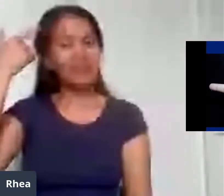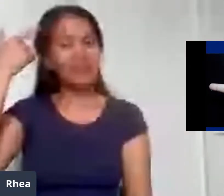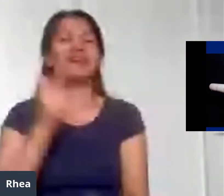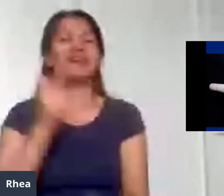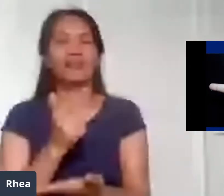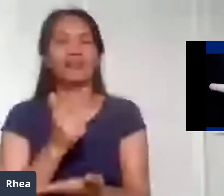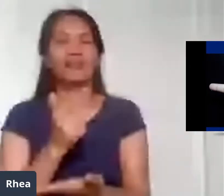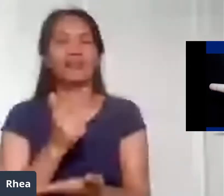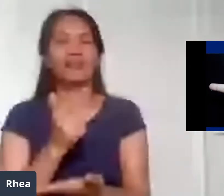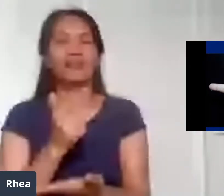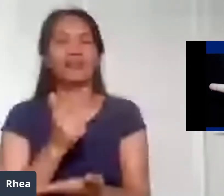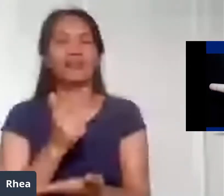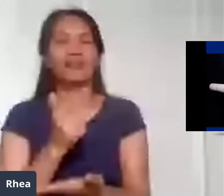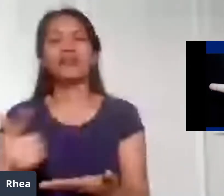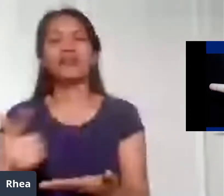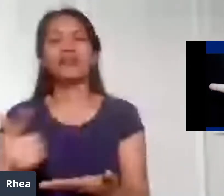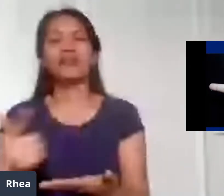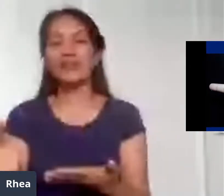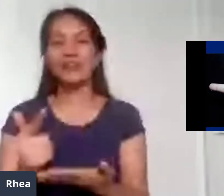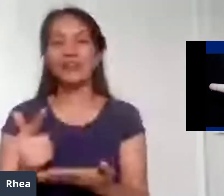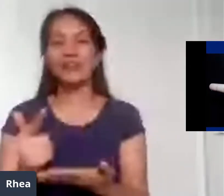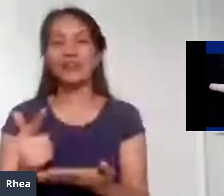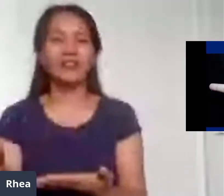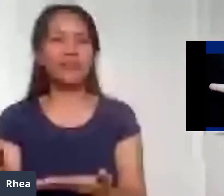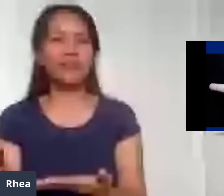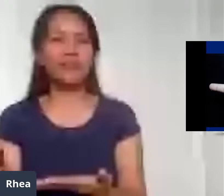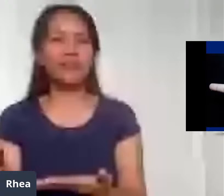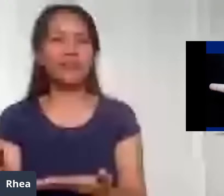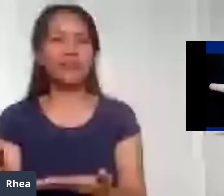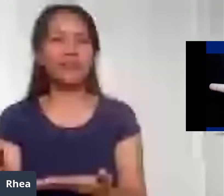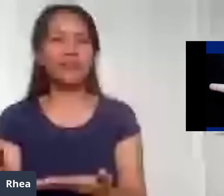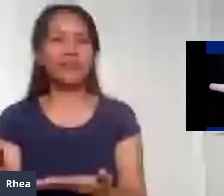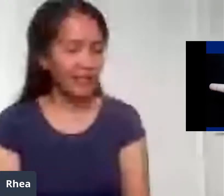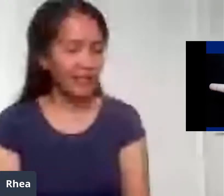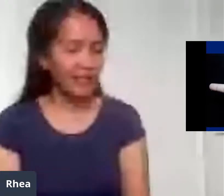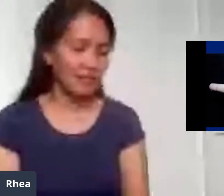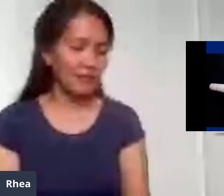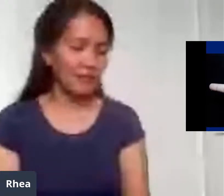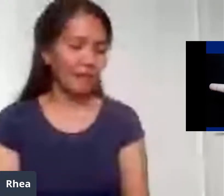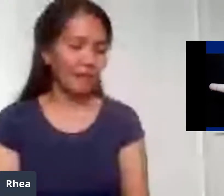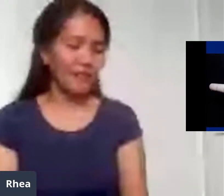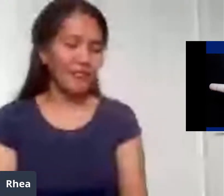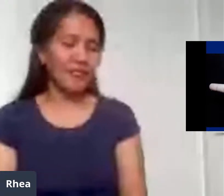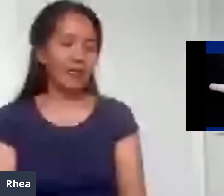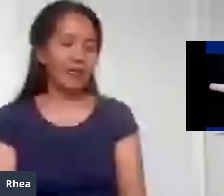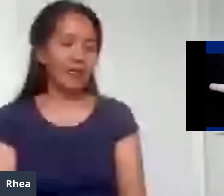Government. Garbage. The garbage collector are also our frontliners.